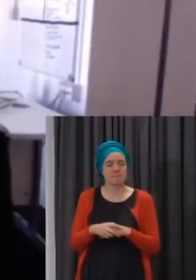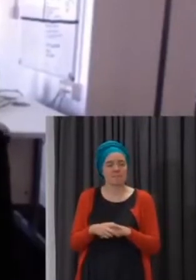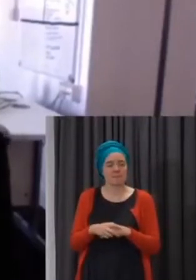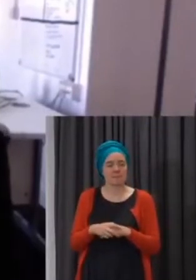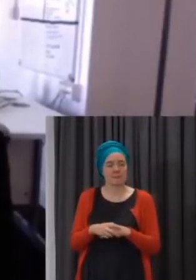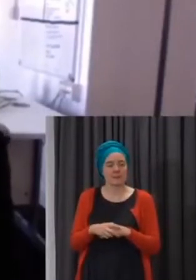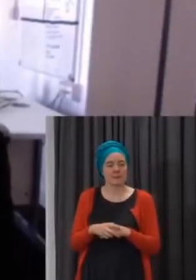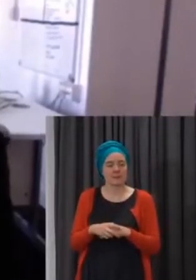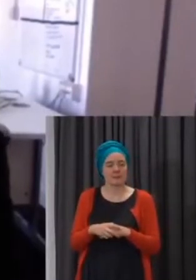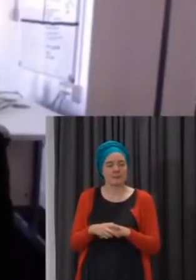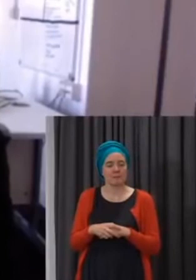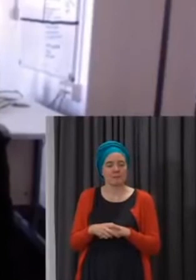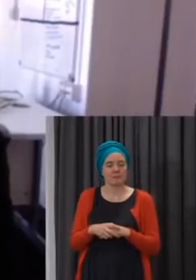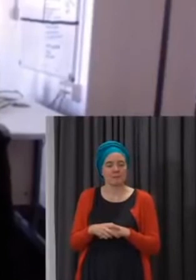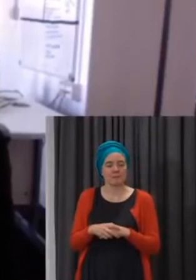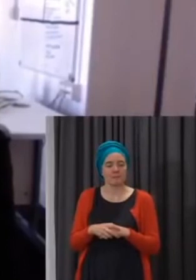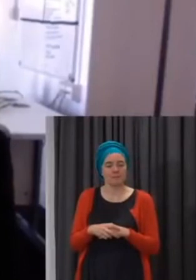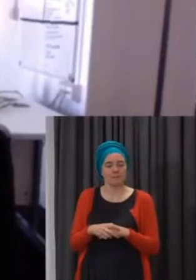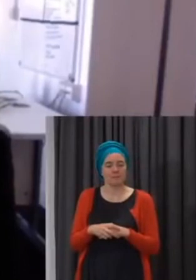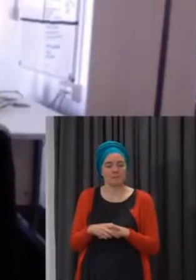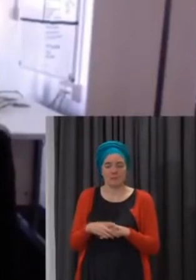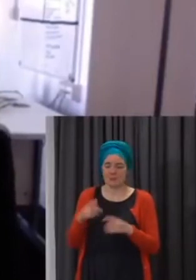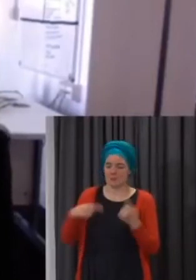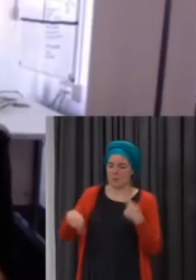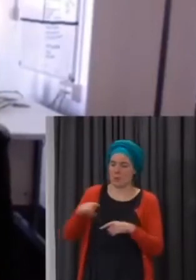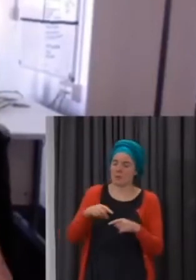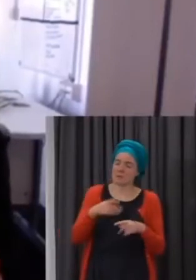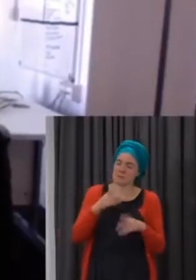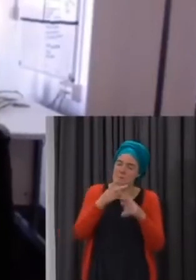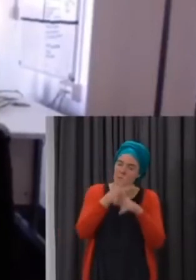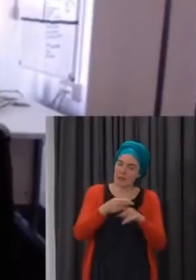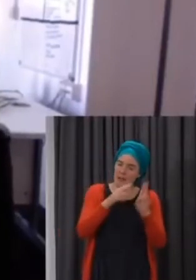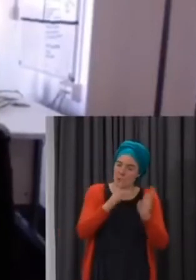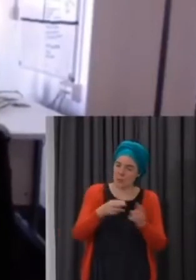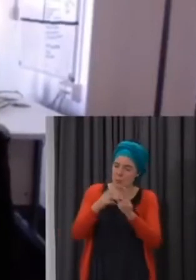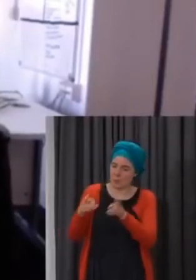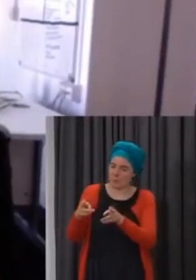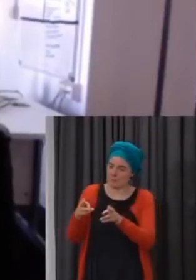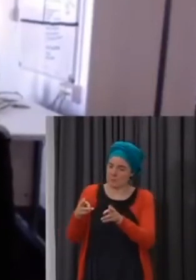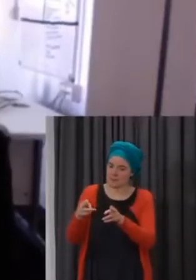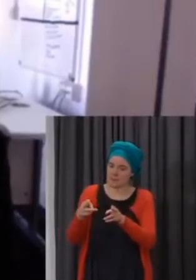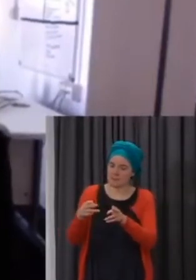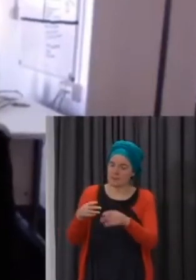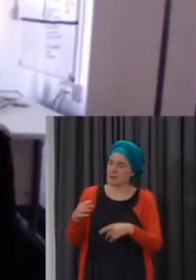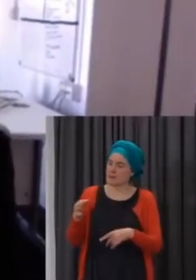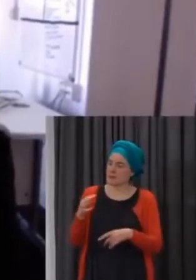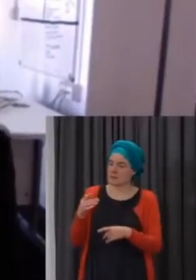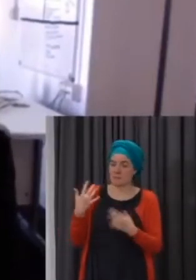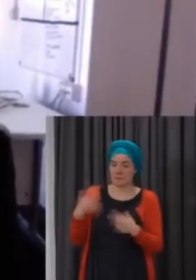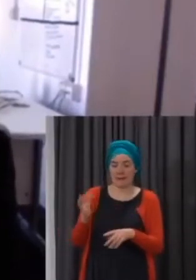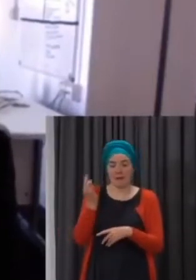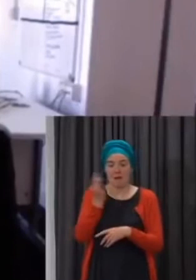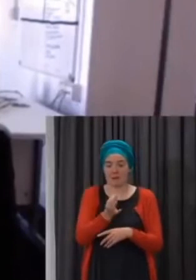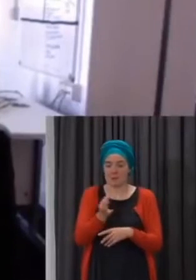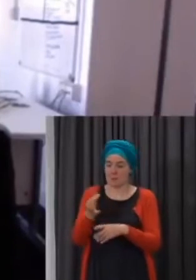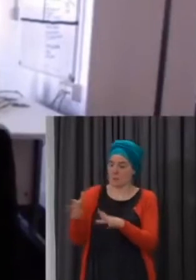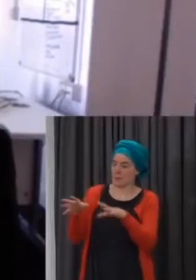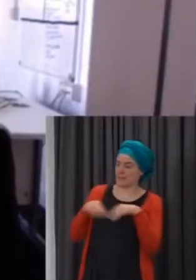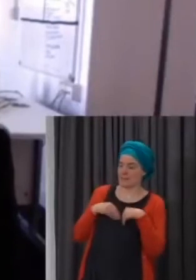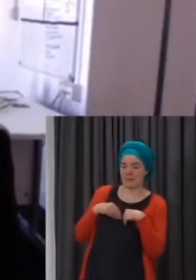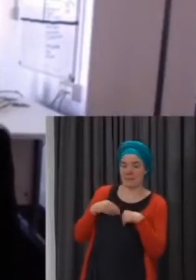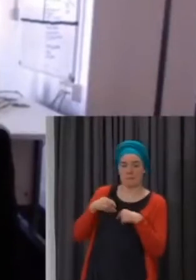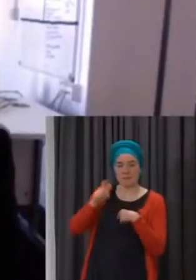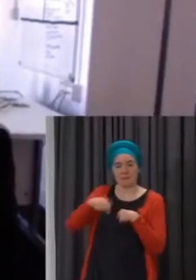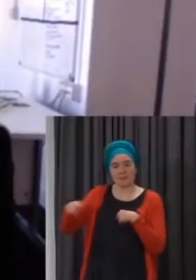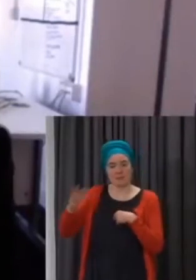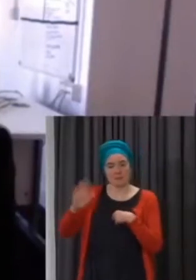hospital patients that hadn't been tested for COVID-19 as the NHS attempted to free up capacity in the early weeks of the pandemic. In